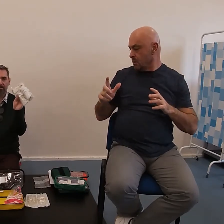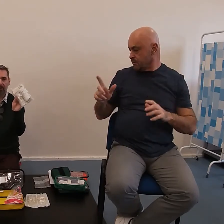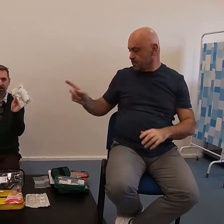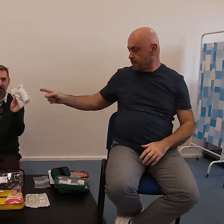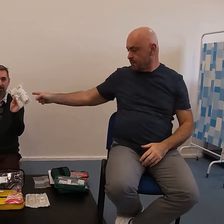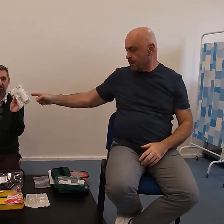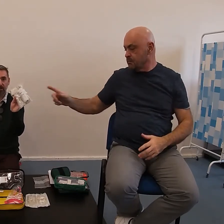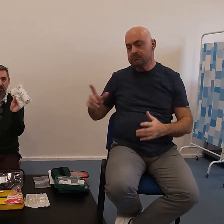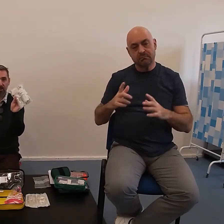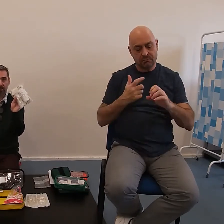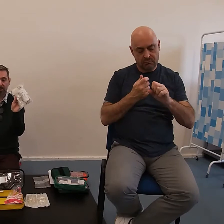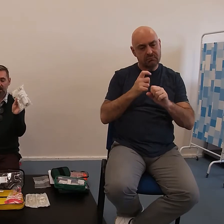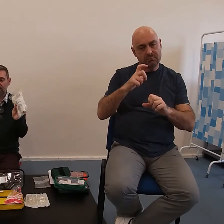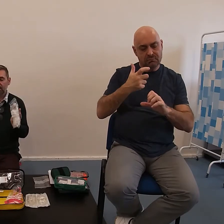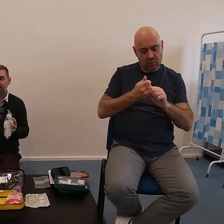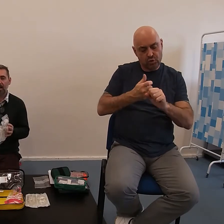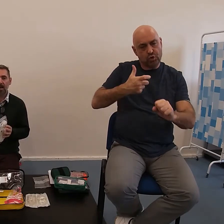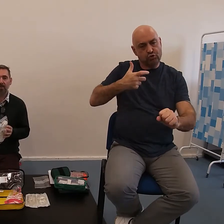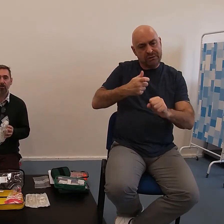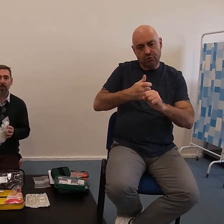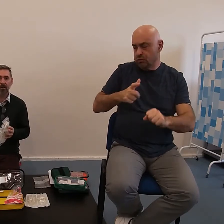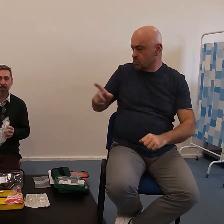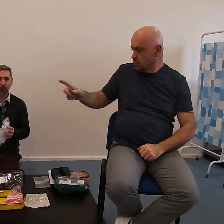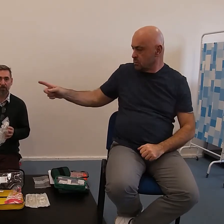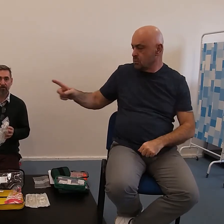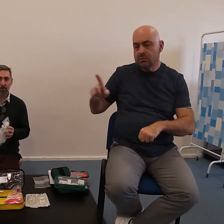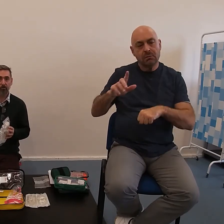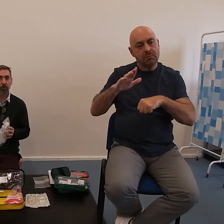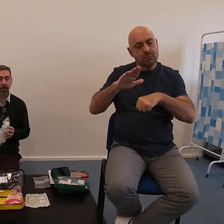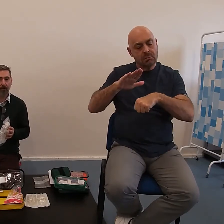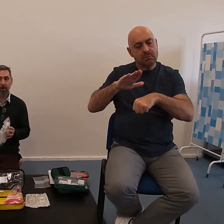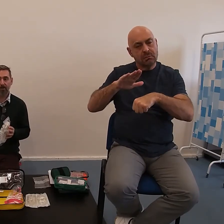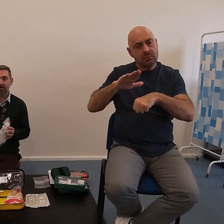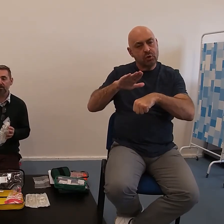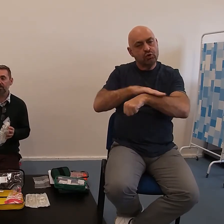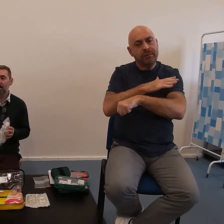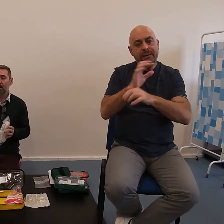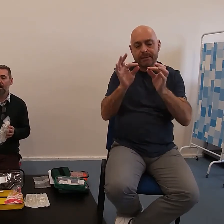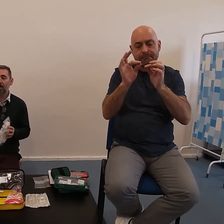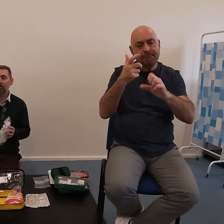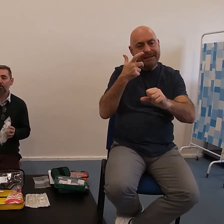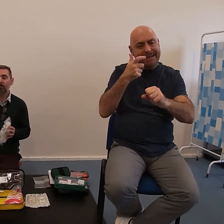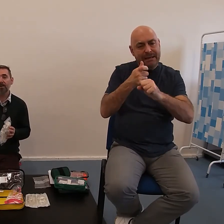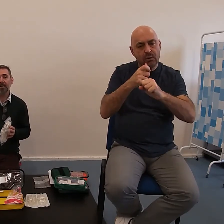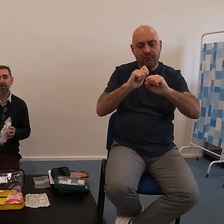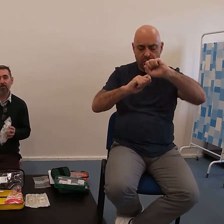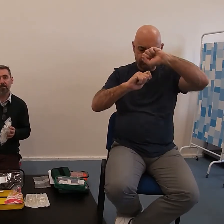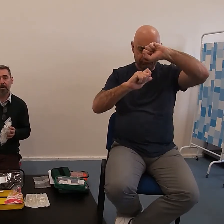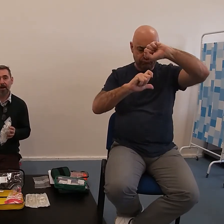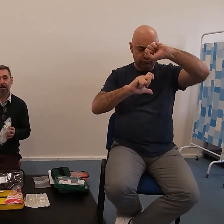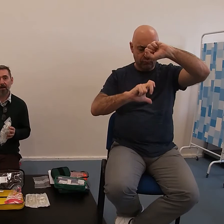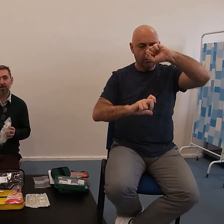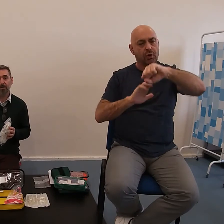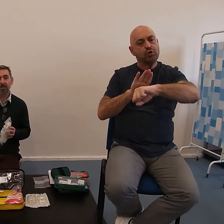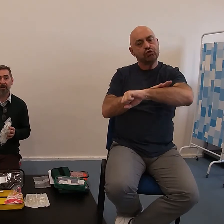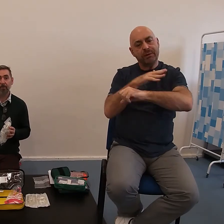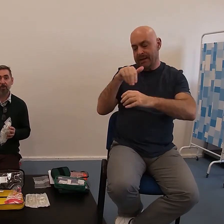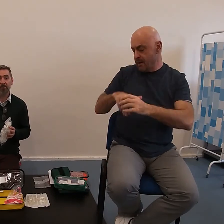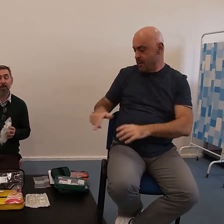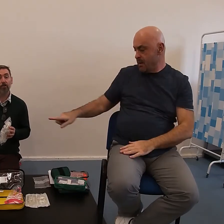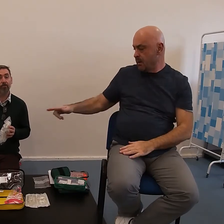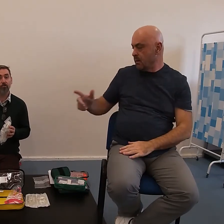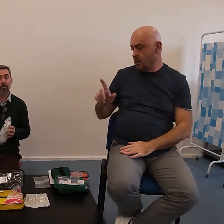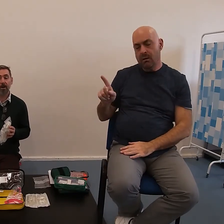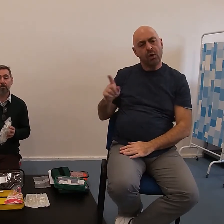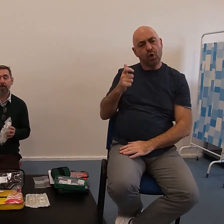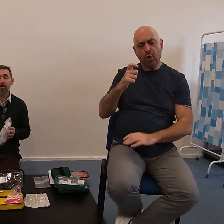provide various size syringes and green needles for drawing up medicines. Green needles are in the bag specifically because